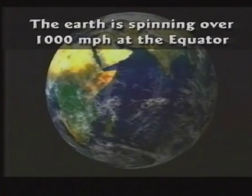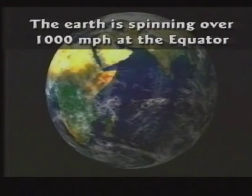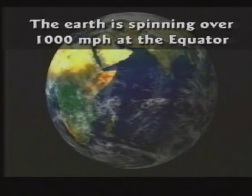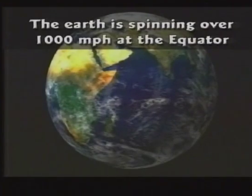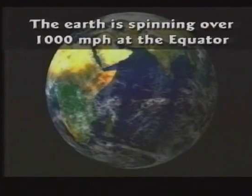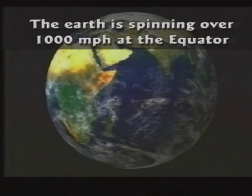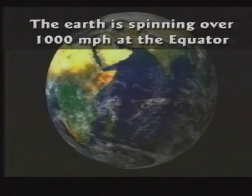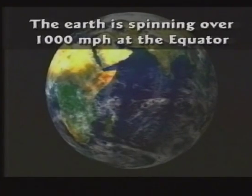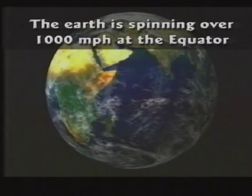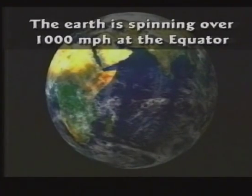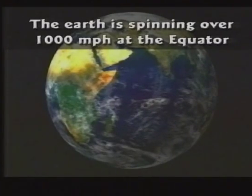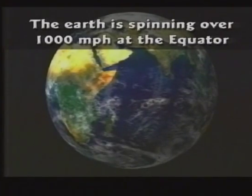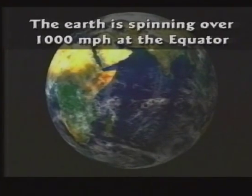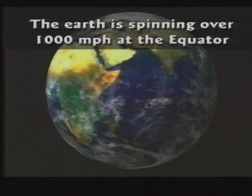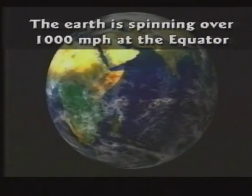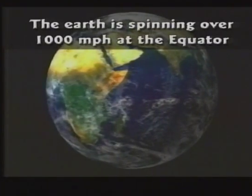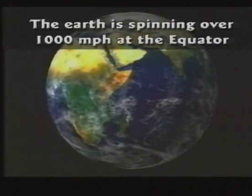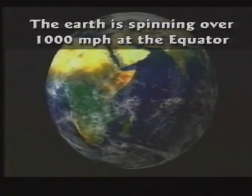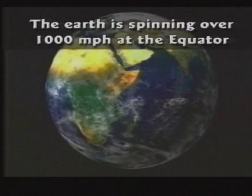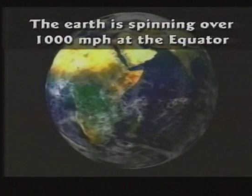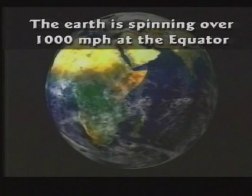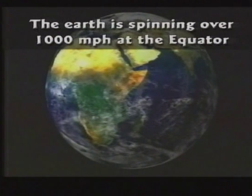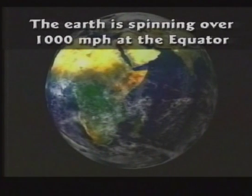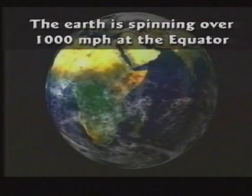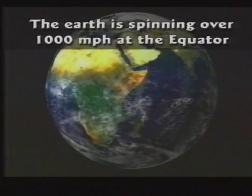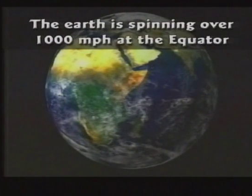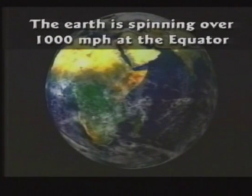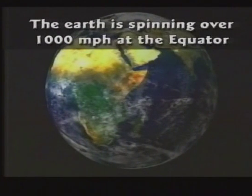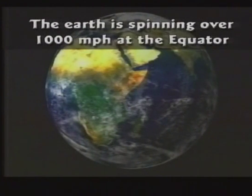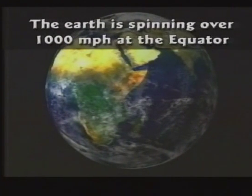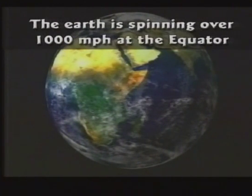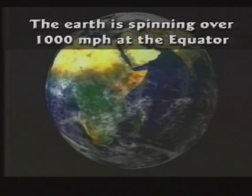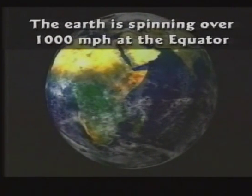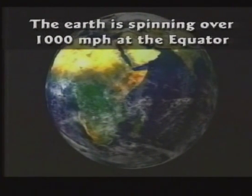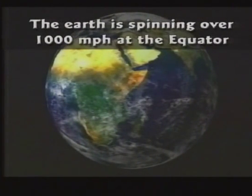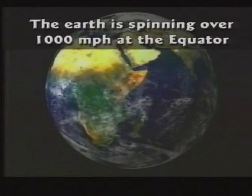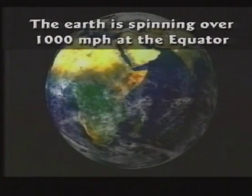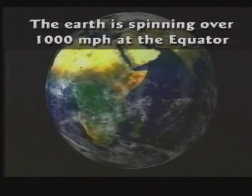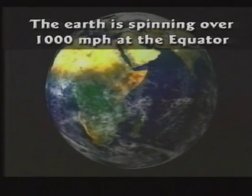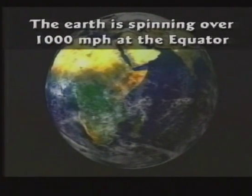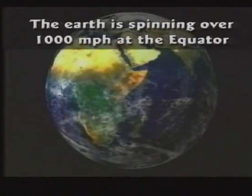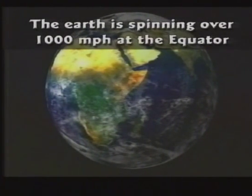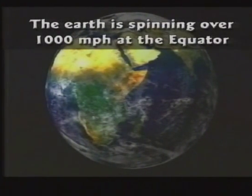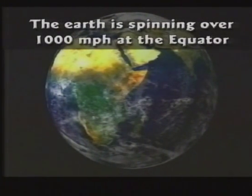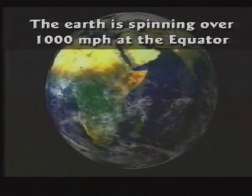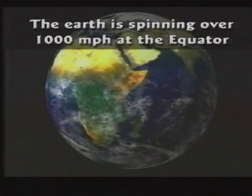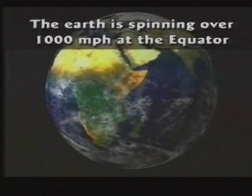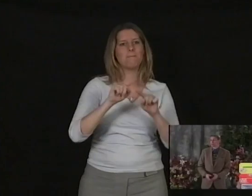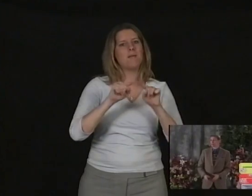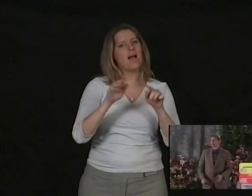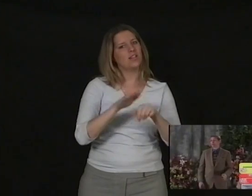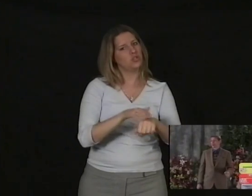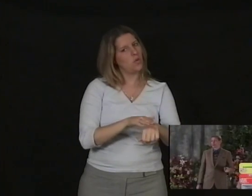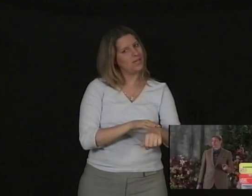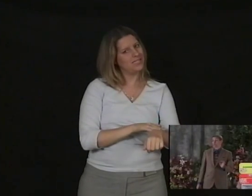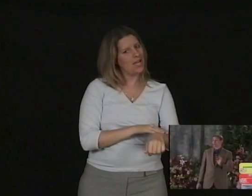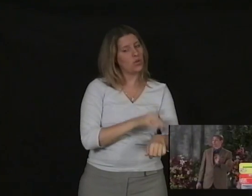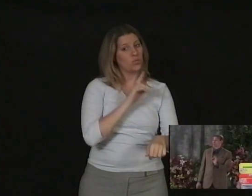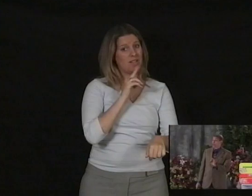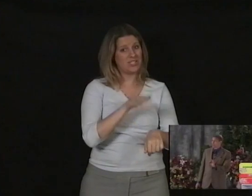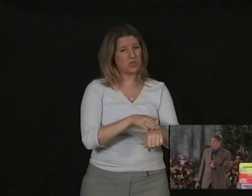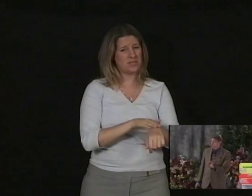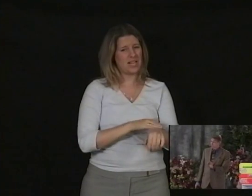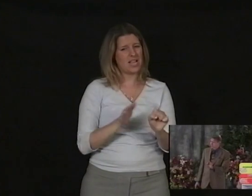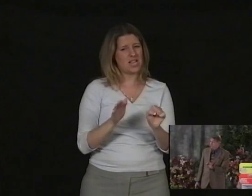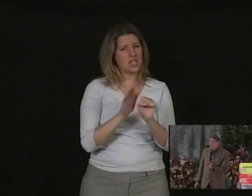hour. 1,041.6 for you technical folks at the equator. But the Earth is slowing down. It actually is slowing down enough to